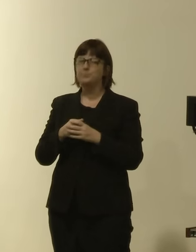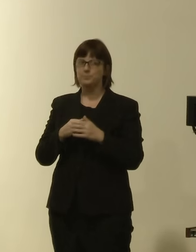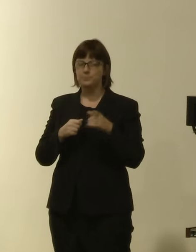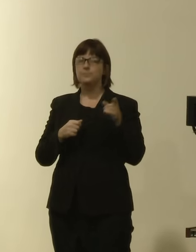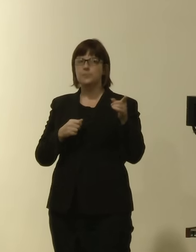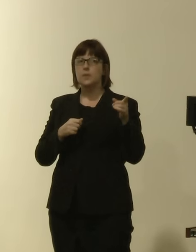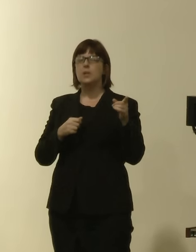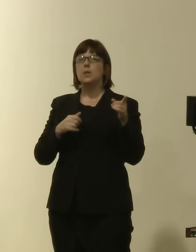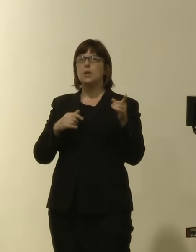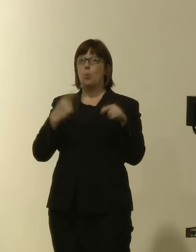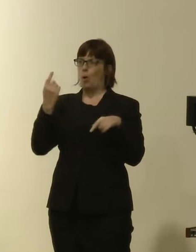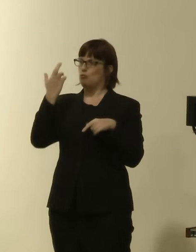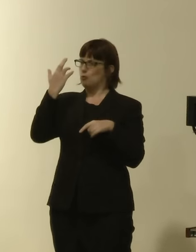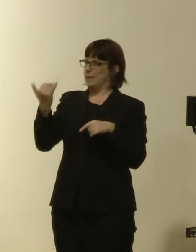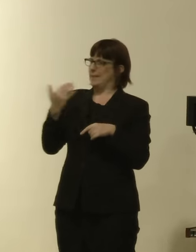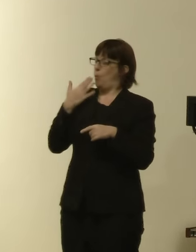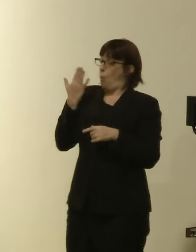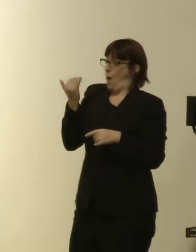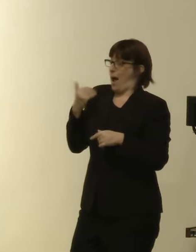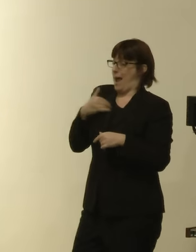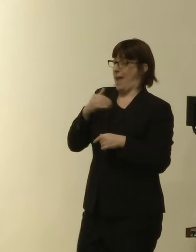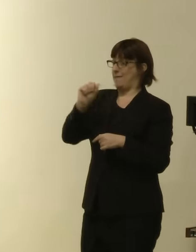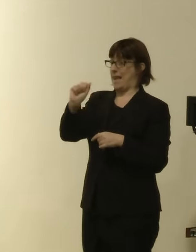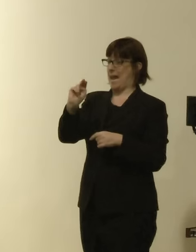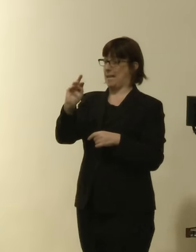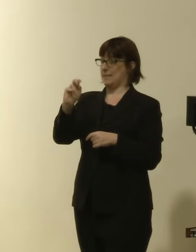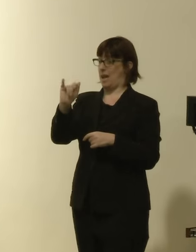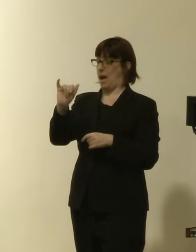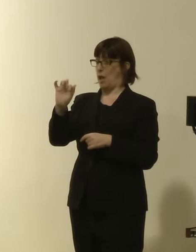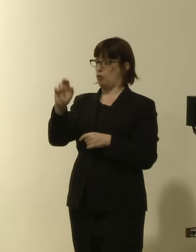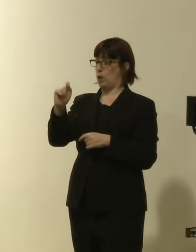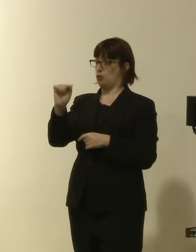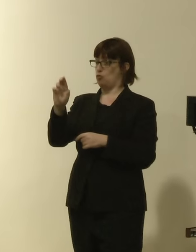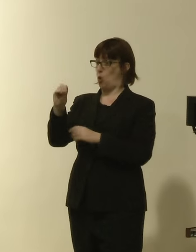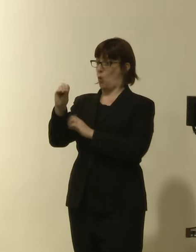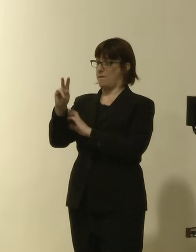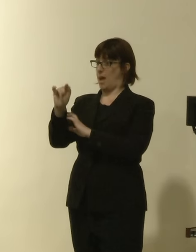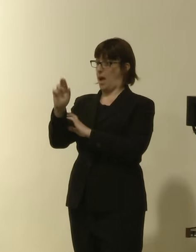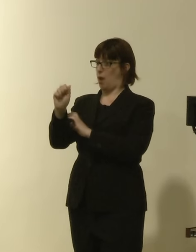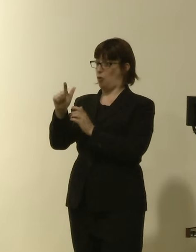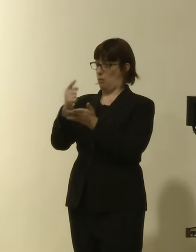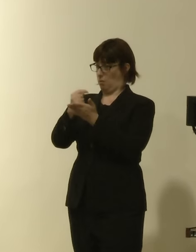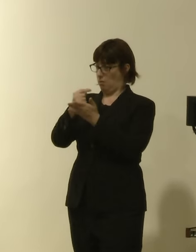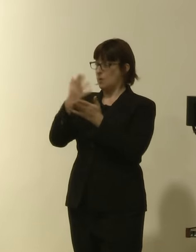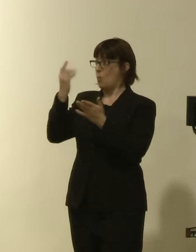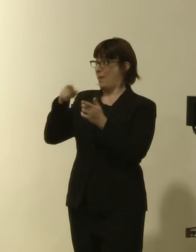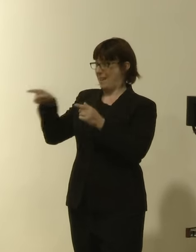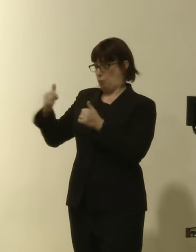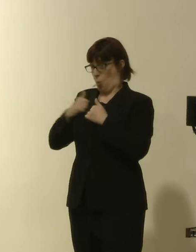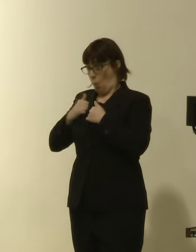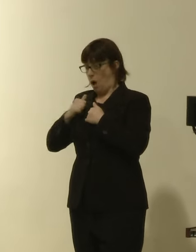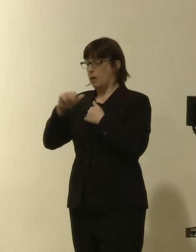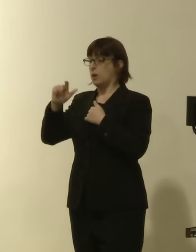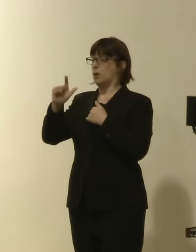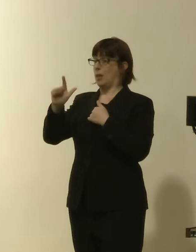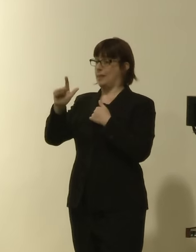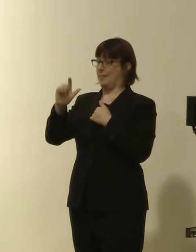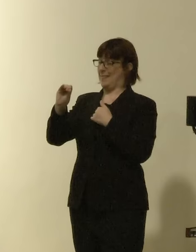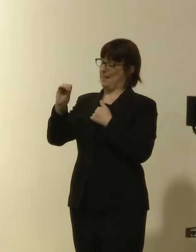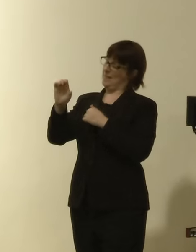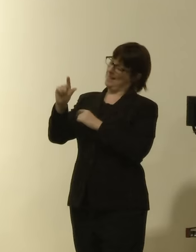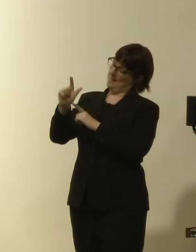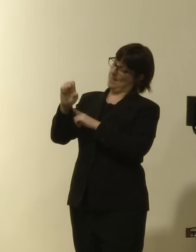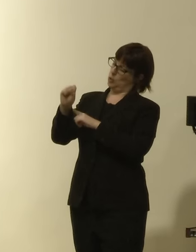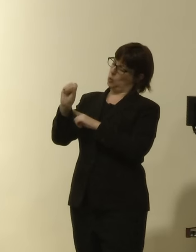have antiretroviral therapy in places like Rwanda, Malawi, Lesotho is because, you know, of